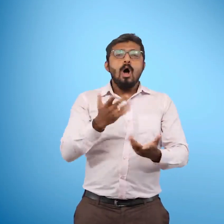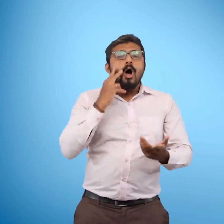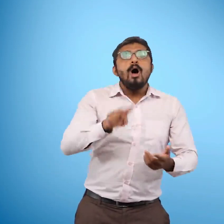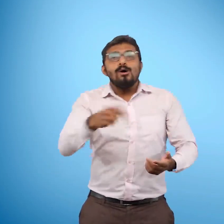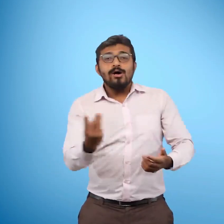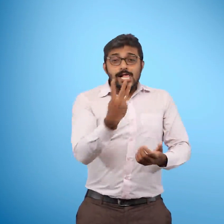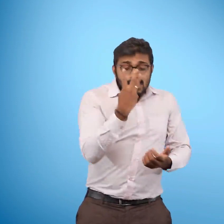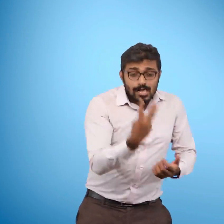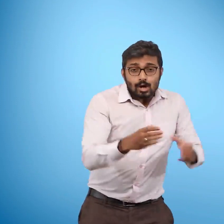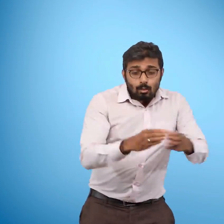18.